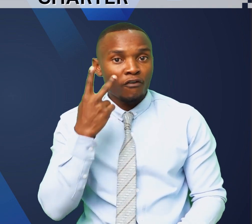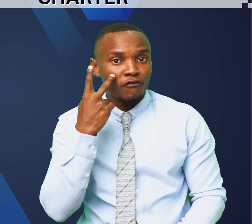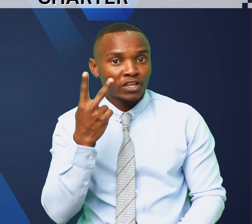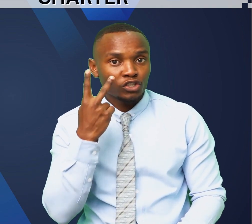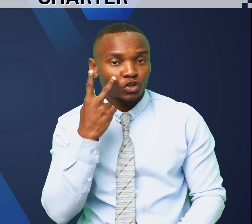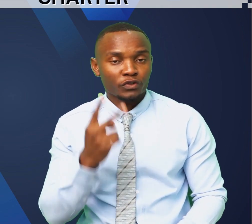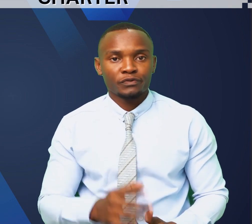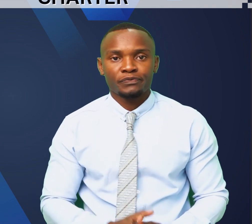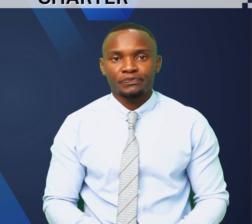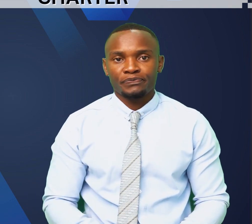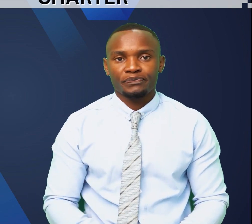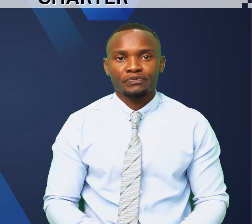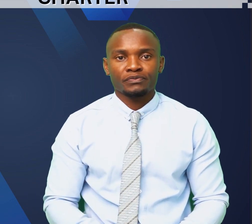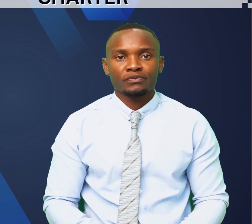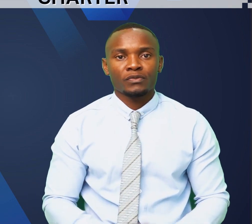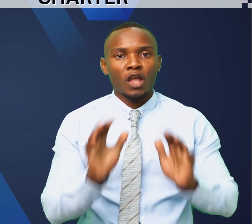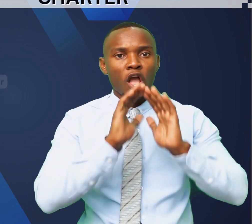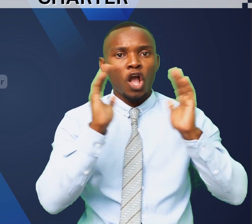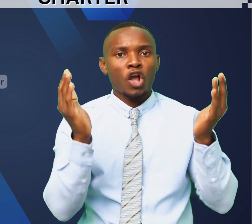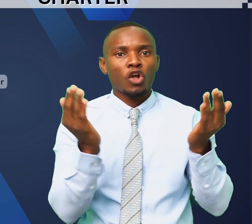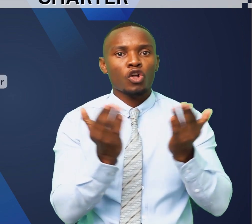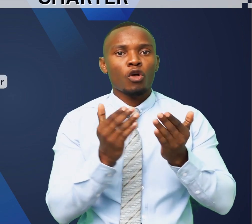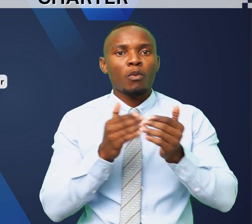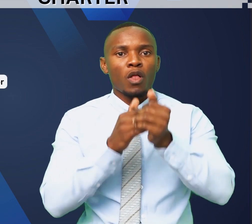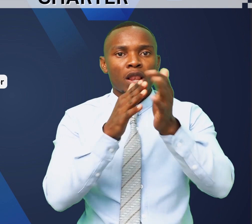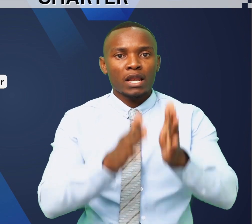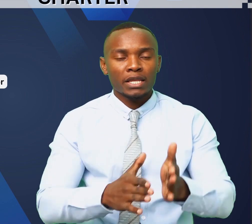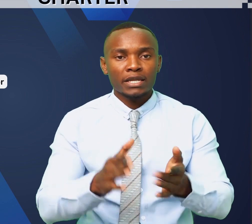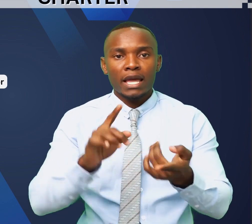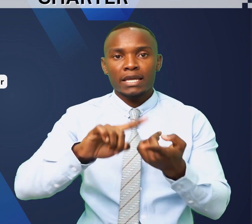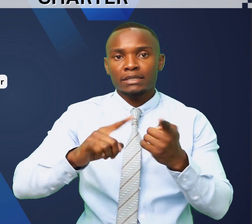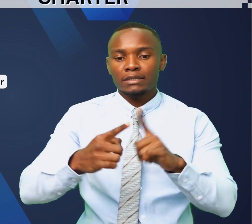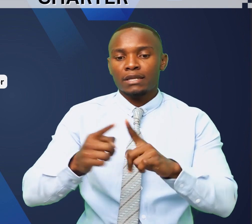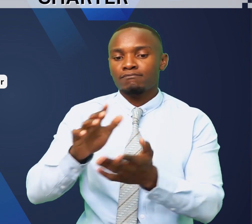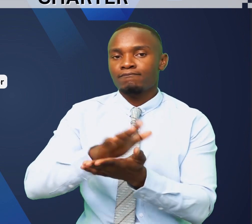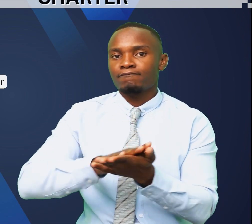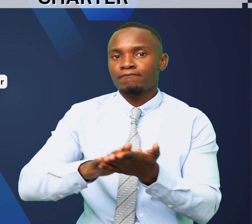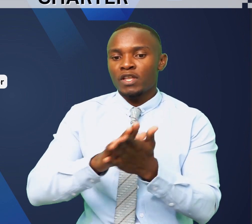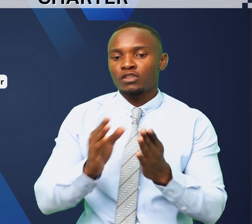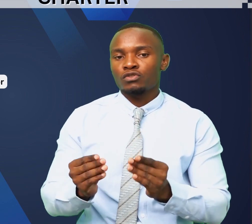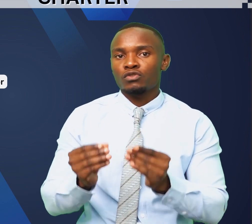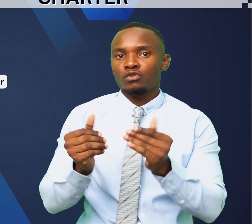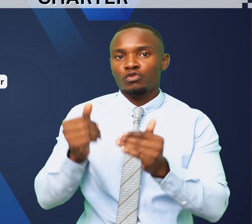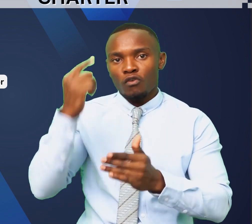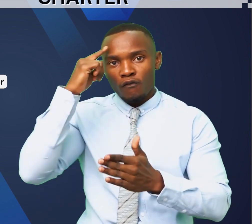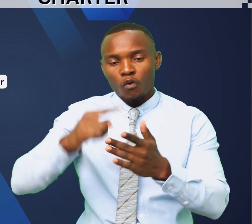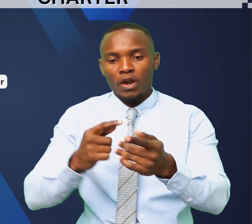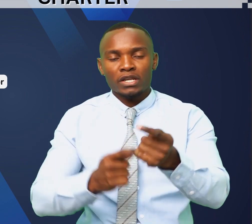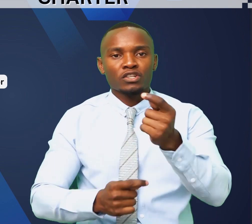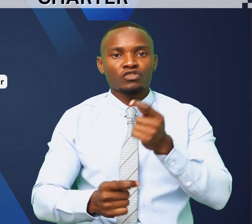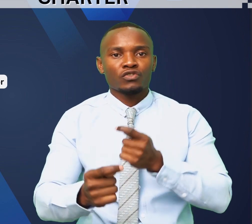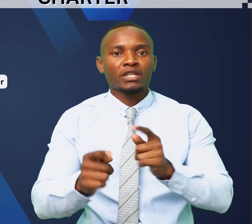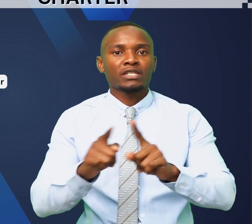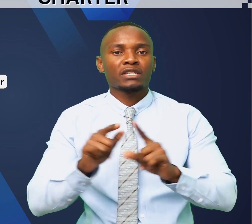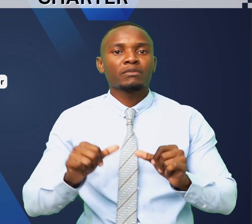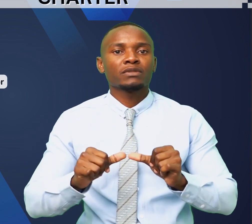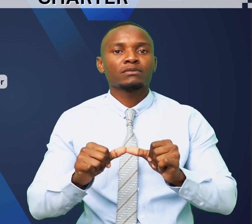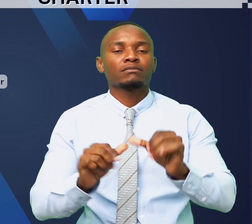Vision. A global leader in standards-based solutions for trade and sustainable development.